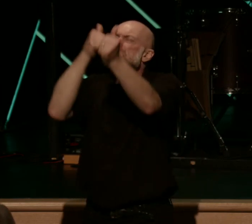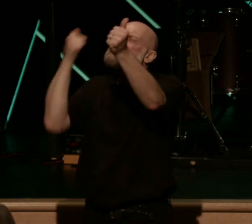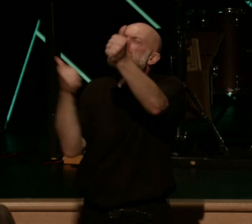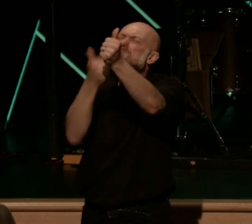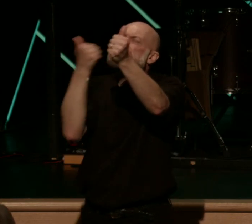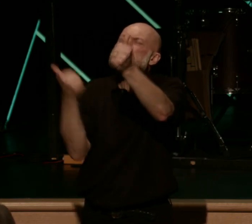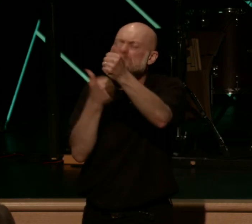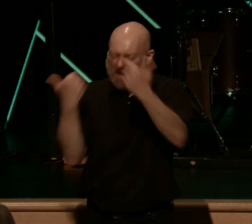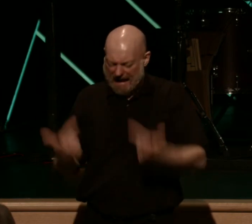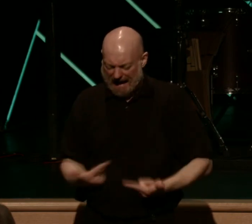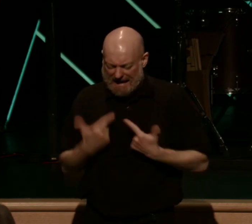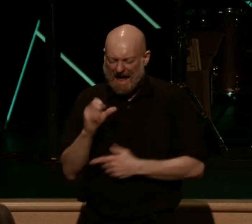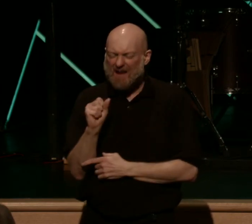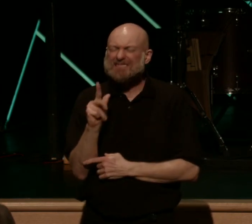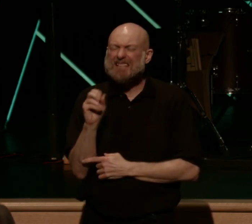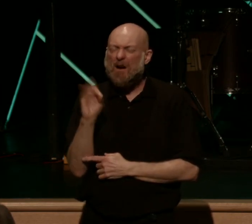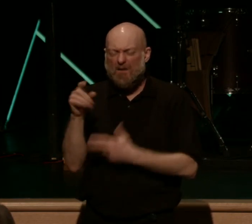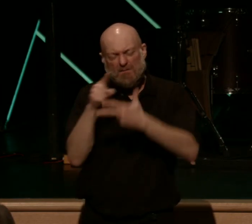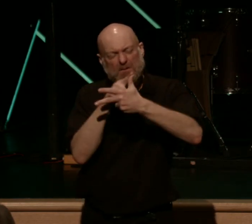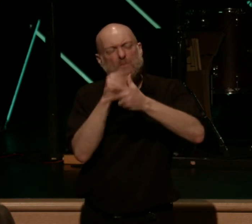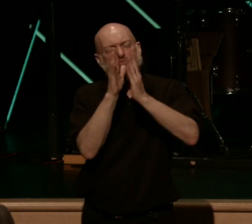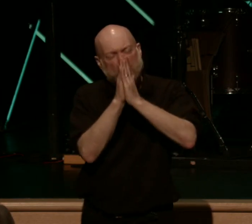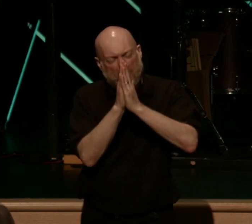a lifestyle of prayer?